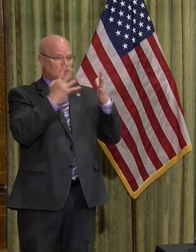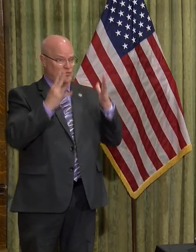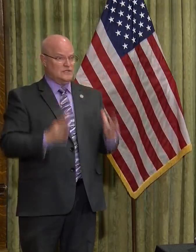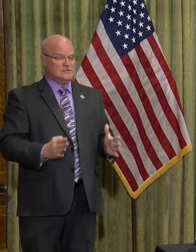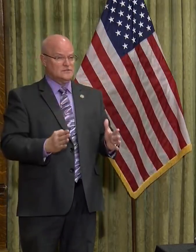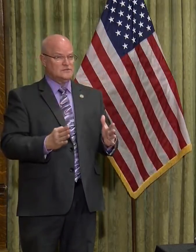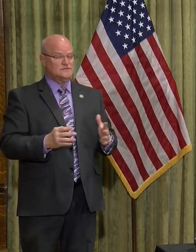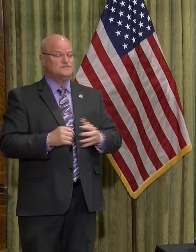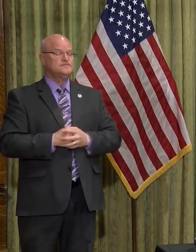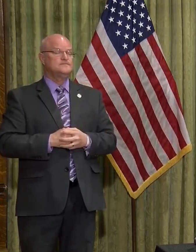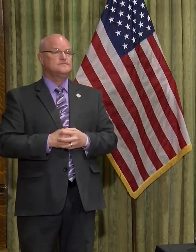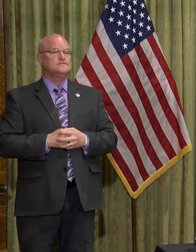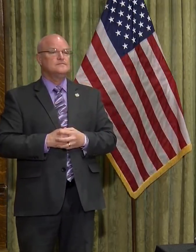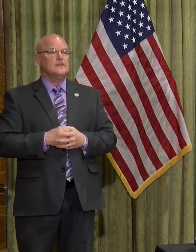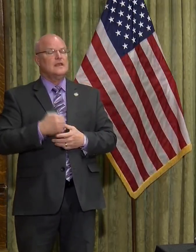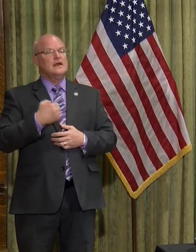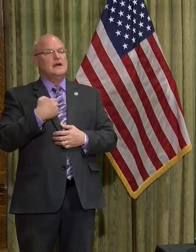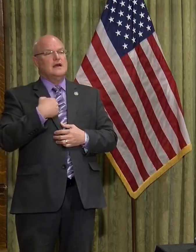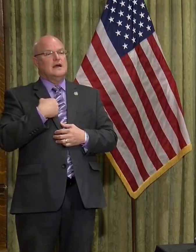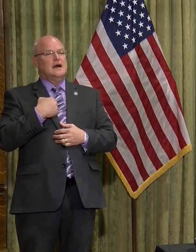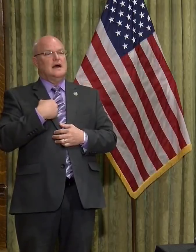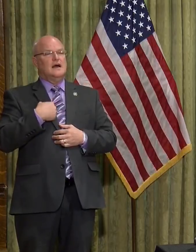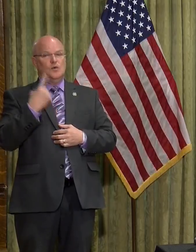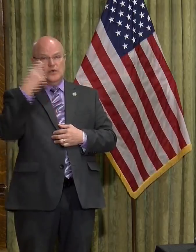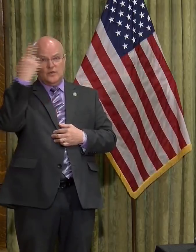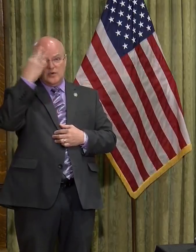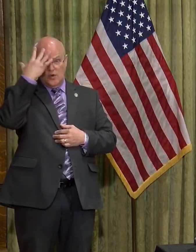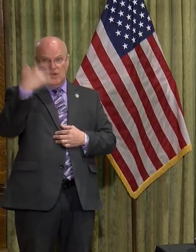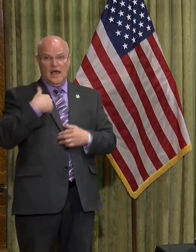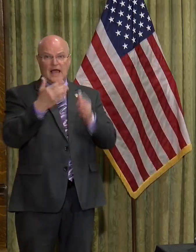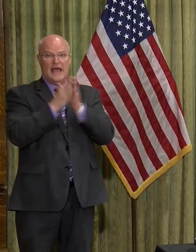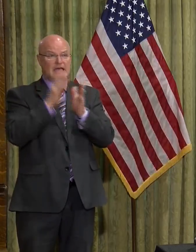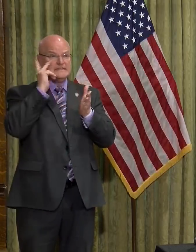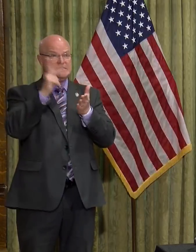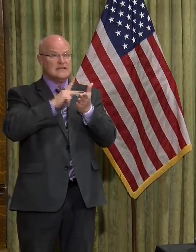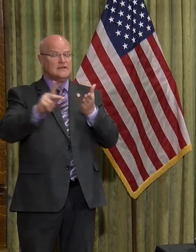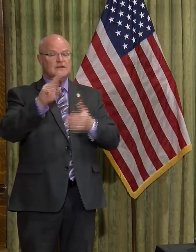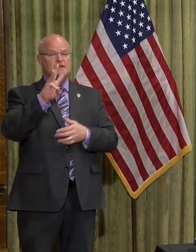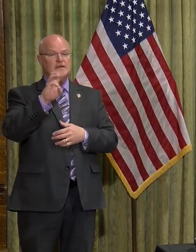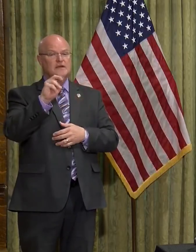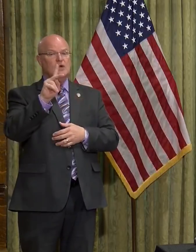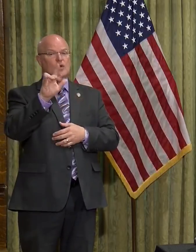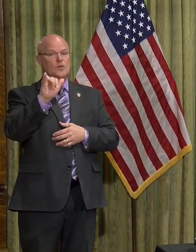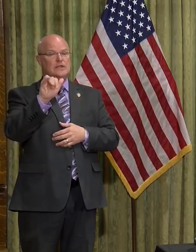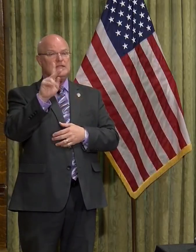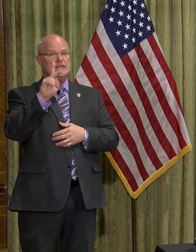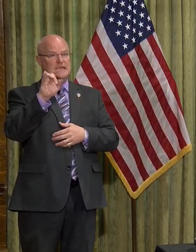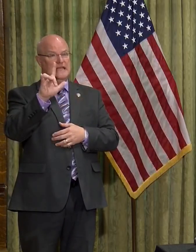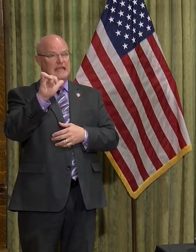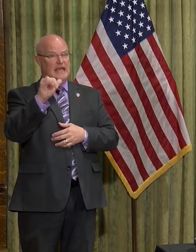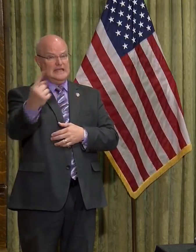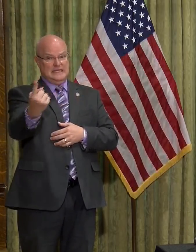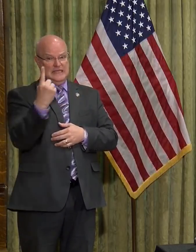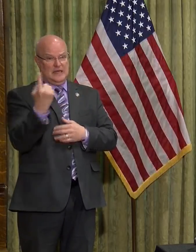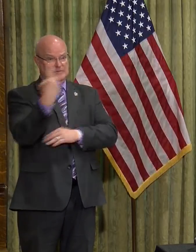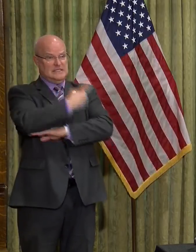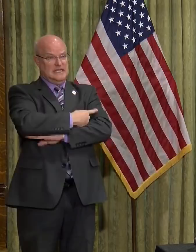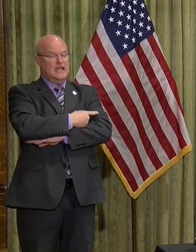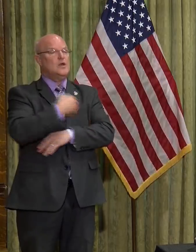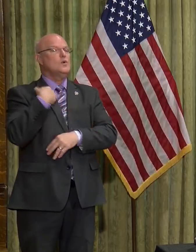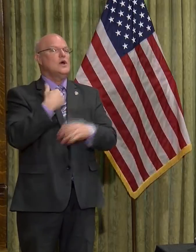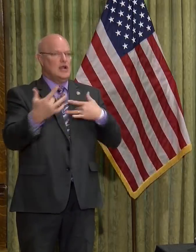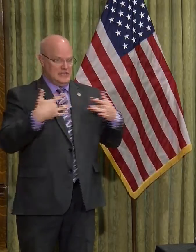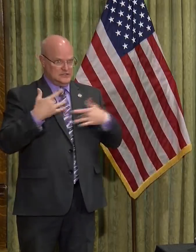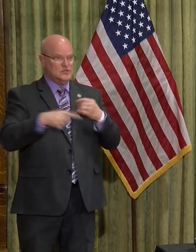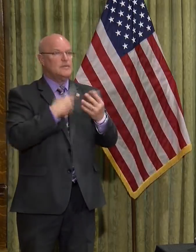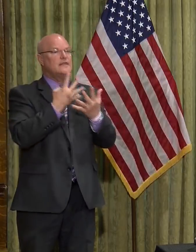are incarcerated. And one of the reasons that I asked Secretary Wendy Kelly to come here today, because we are concerned